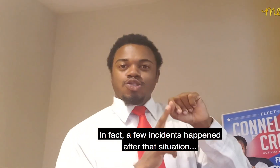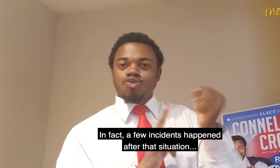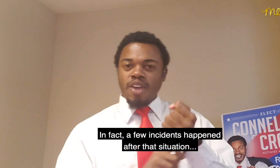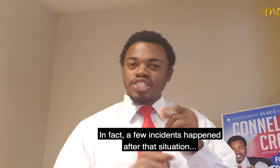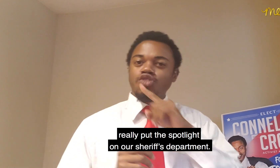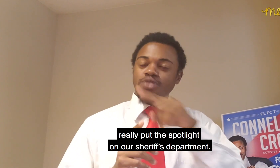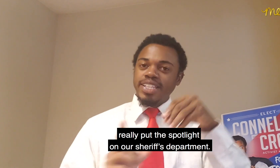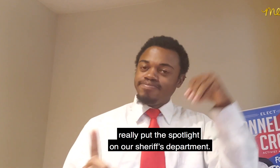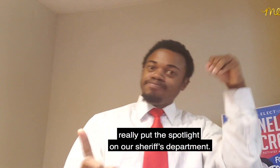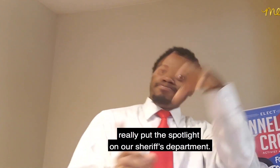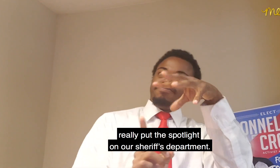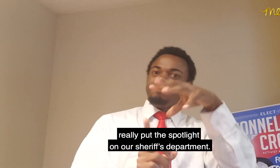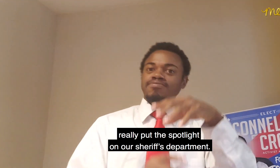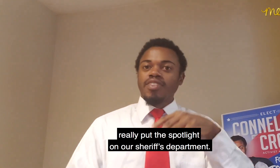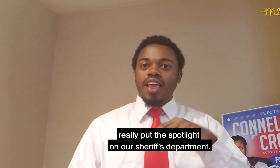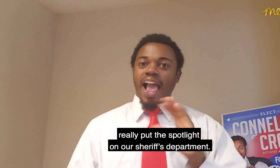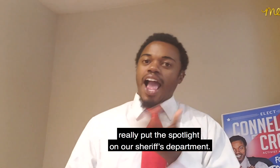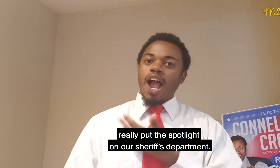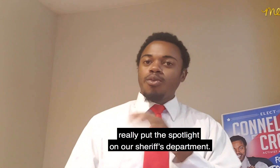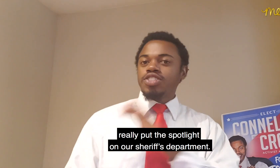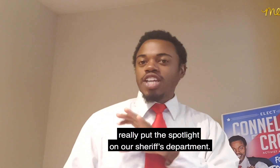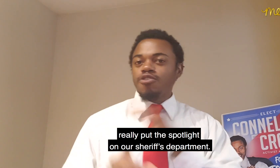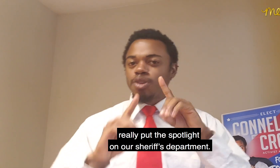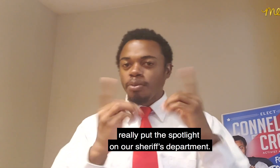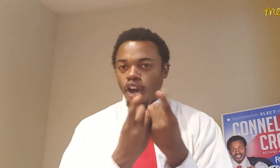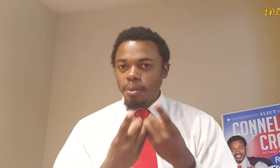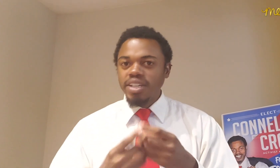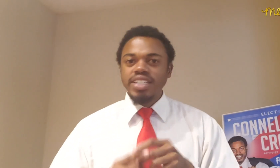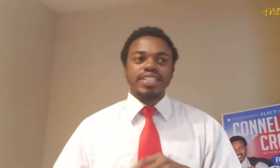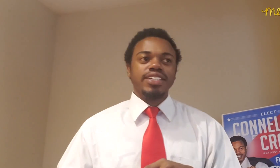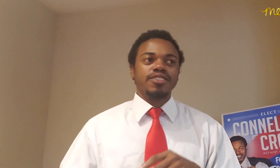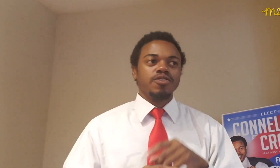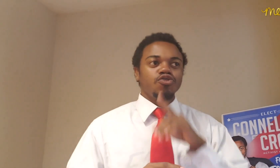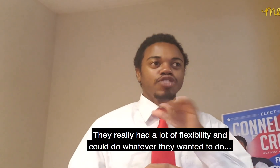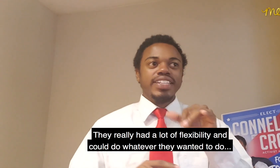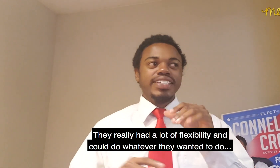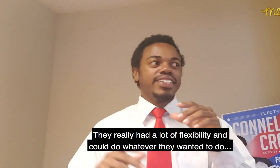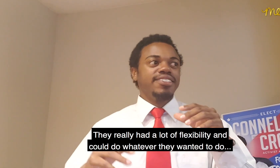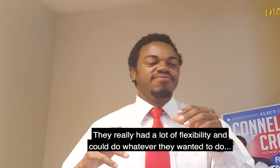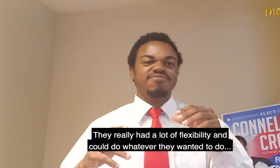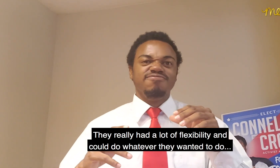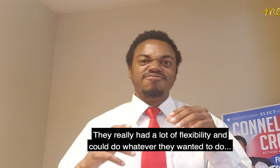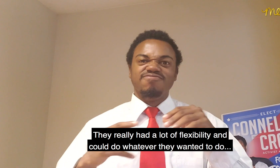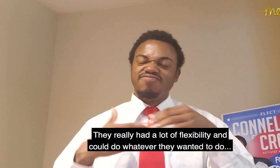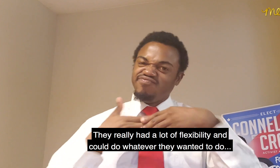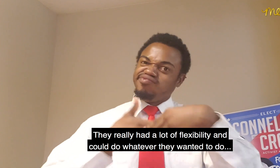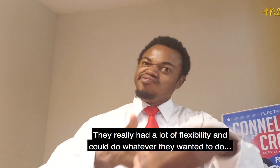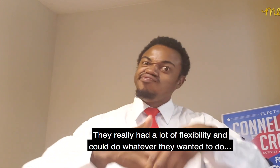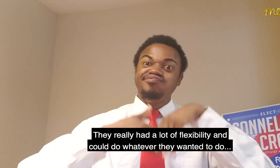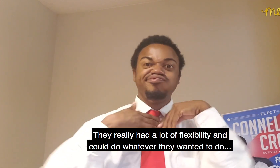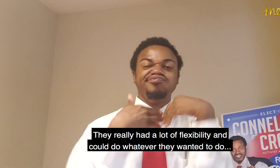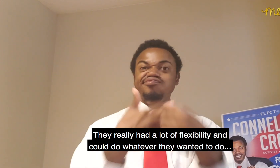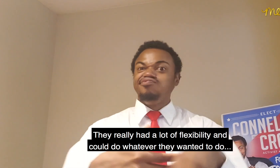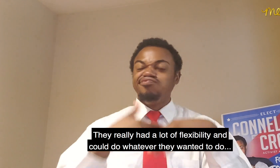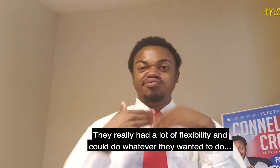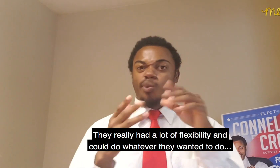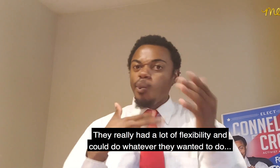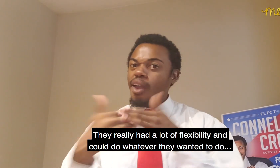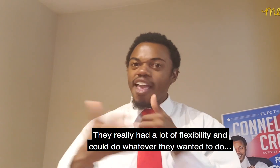situation. Really put the spotlight on our sheriff's department. They really had a lot of flexibility and could do